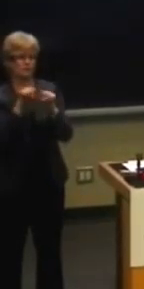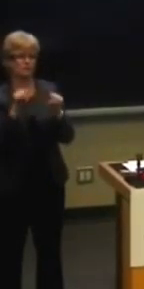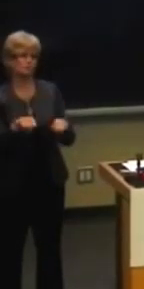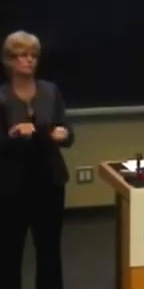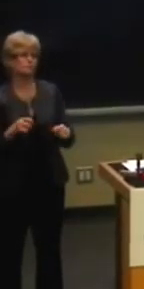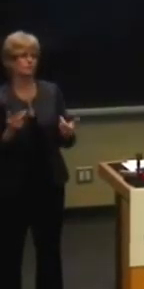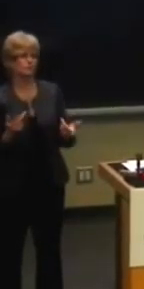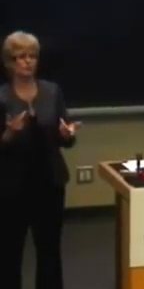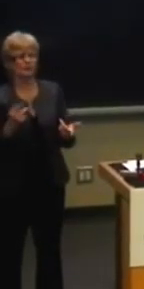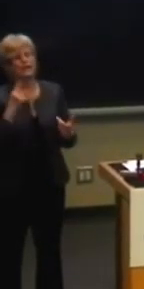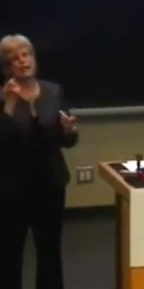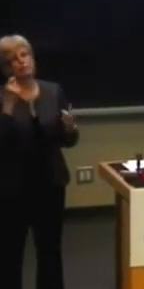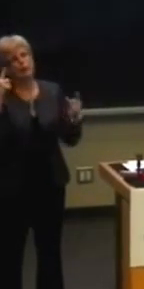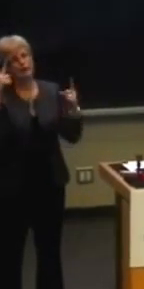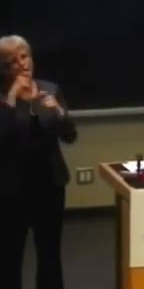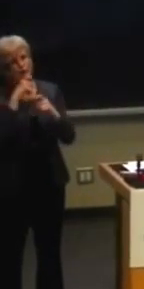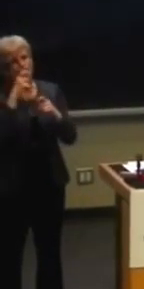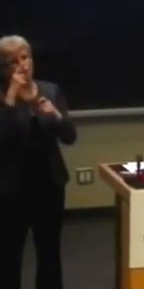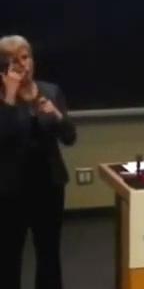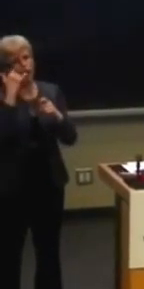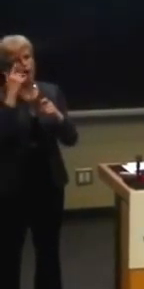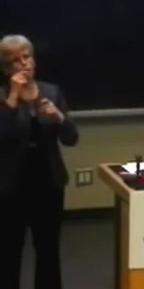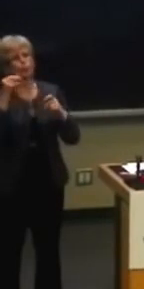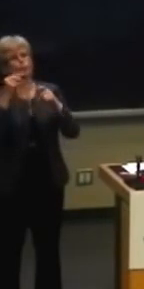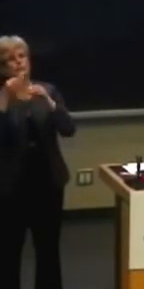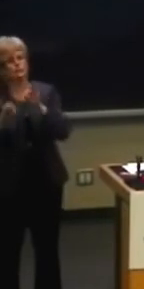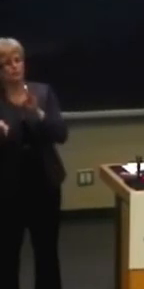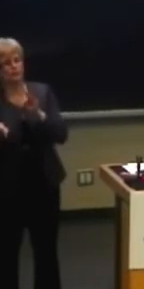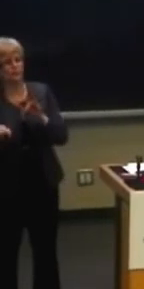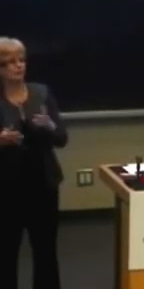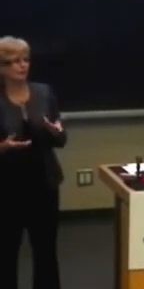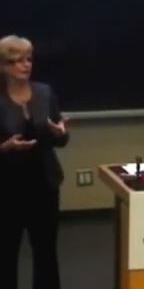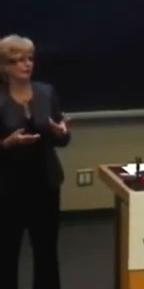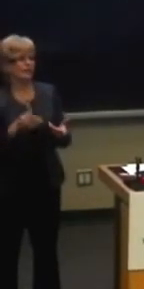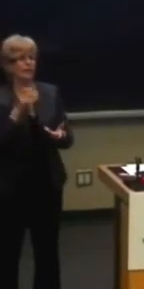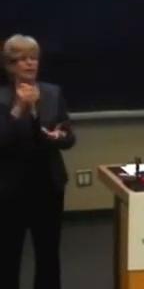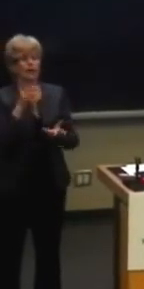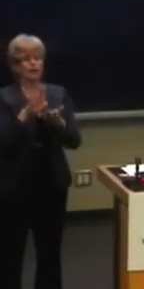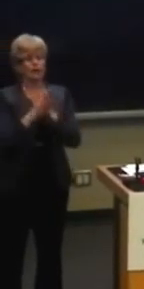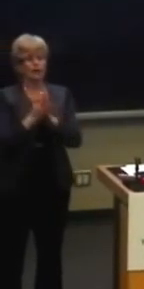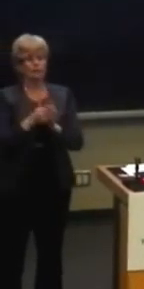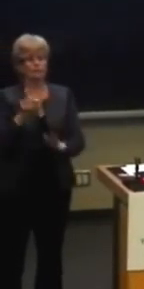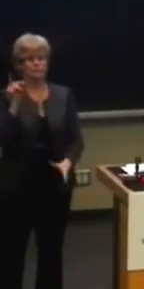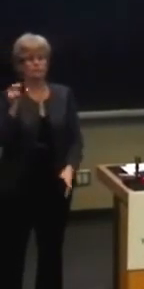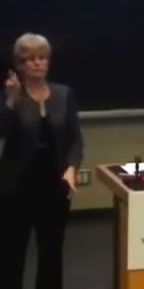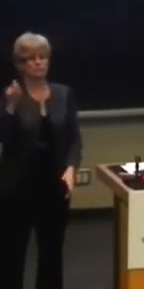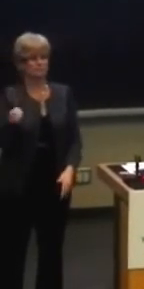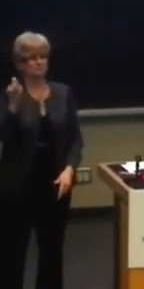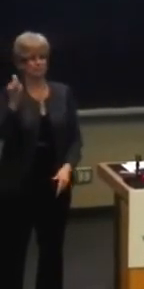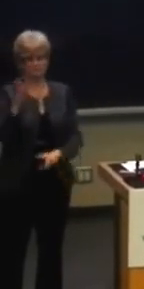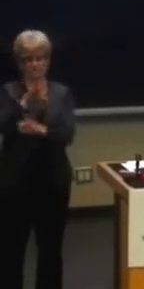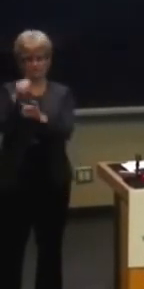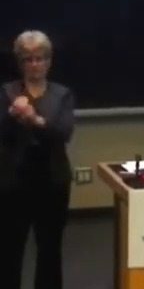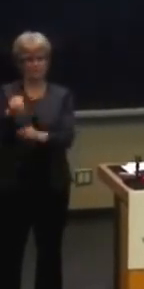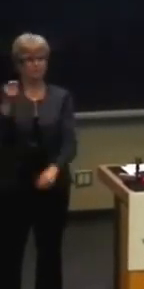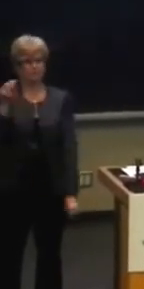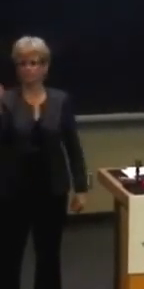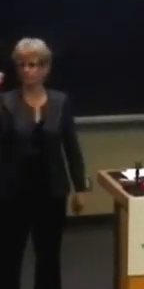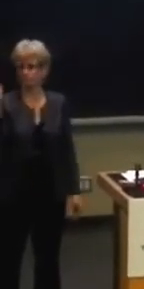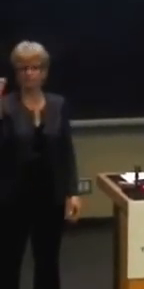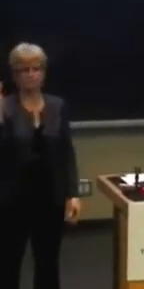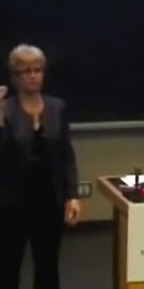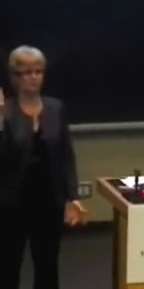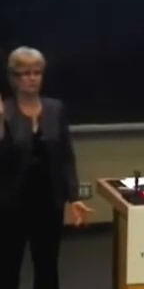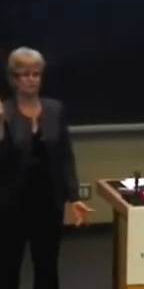that is added in because of the simplicity we have. You clearly don't need that when you move to a smart card because you rely on all of that to be solved in the